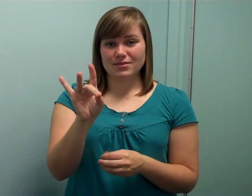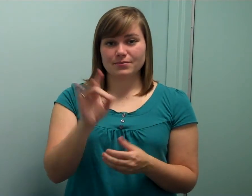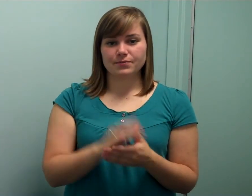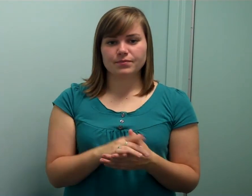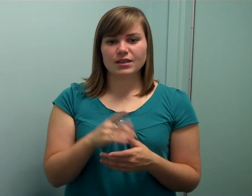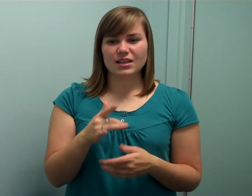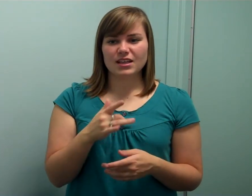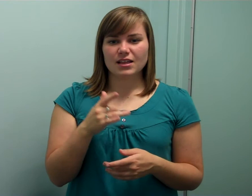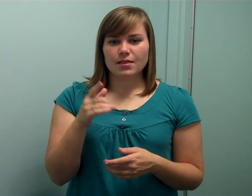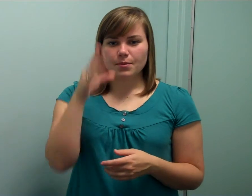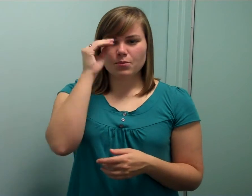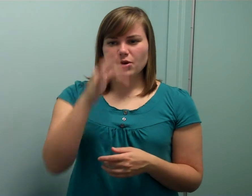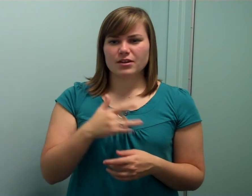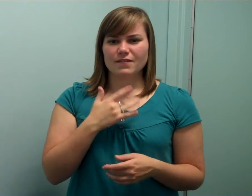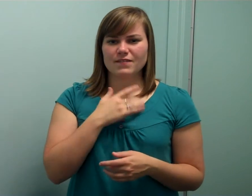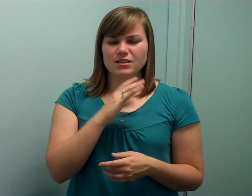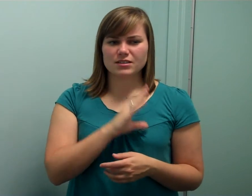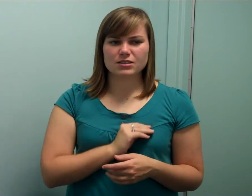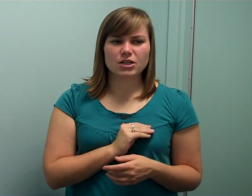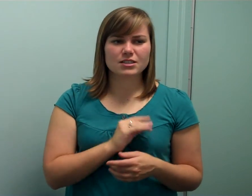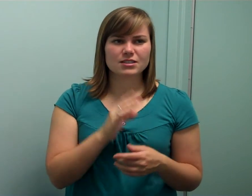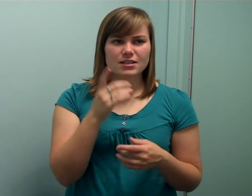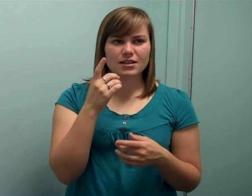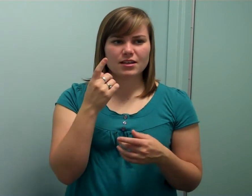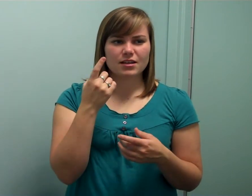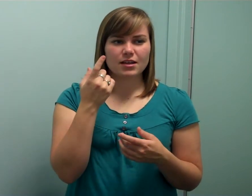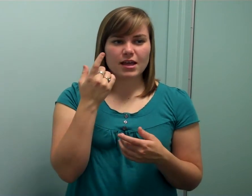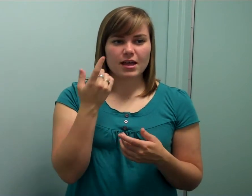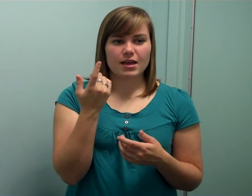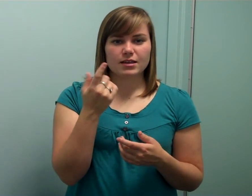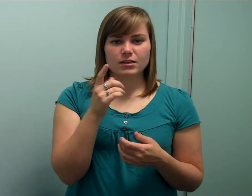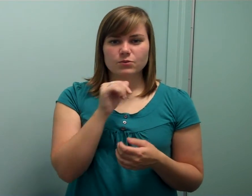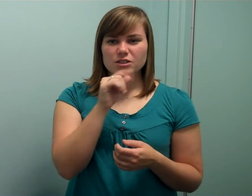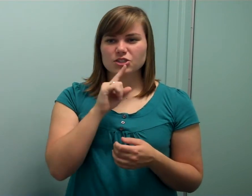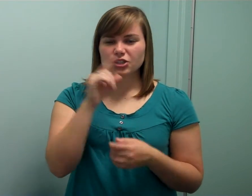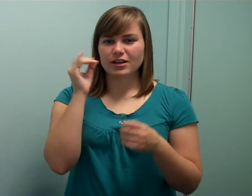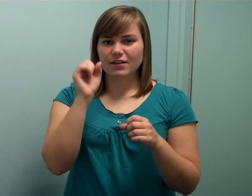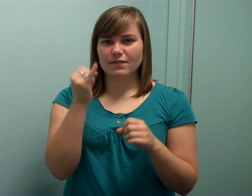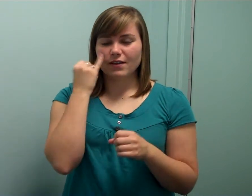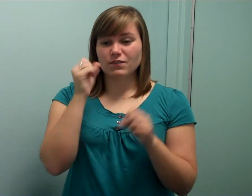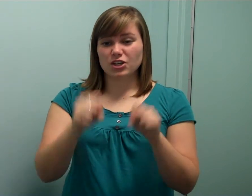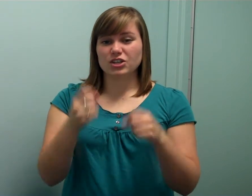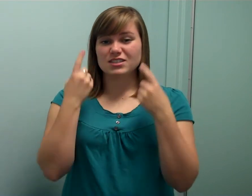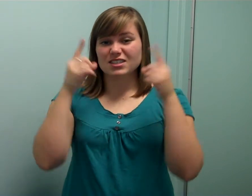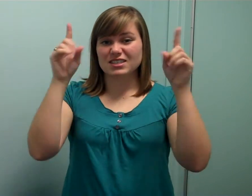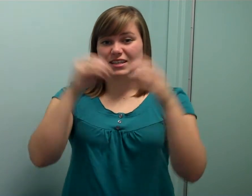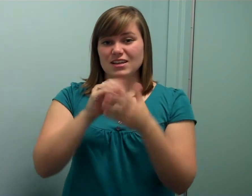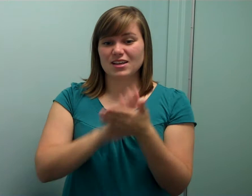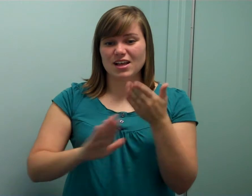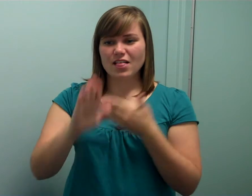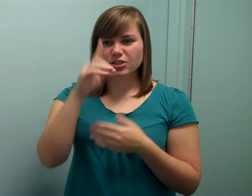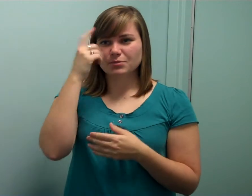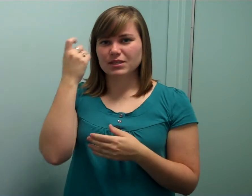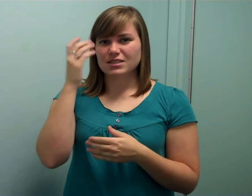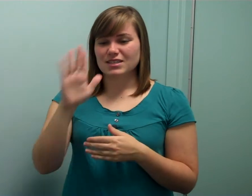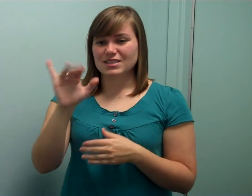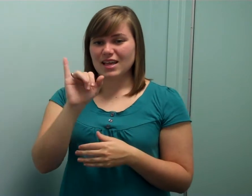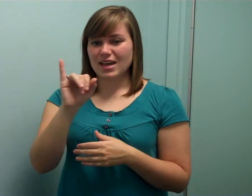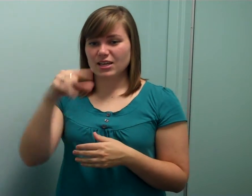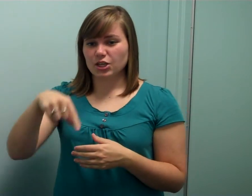distressed and concerned about his ability to succeed in college with an IQ as low as 98. But he did